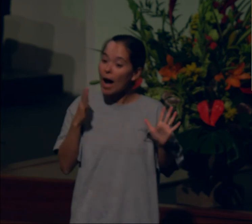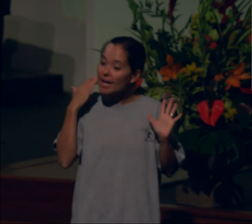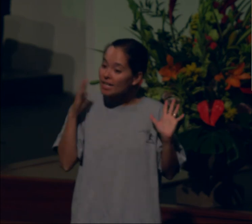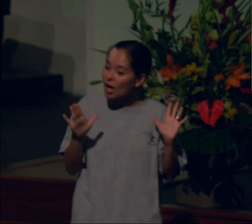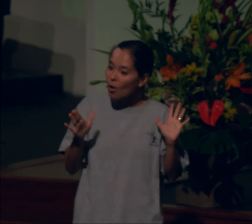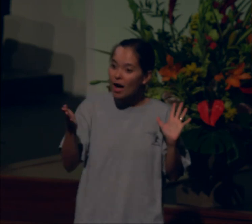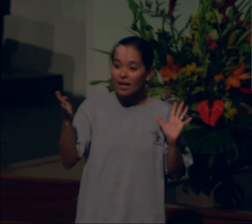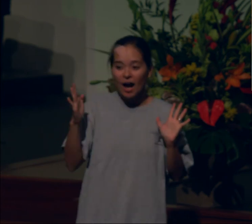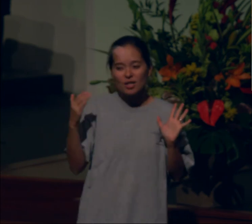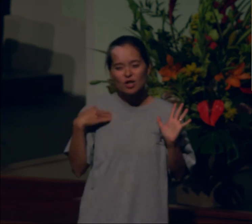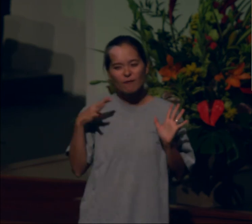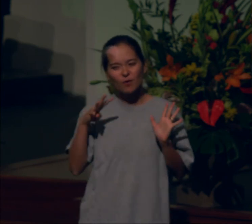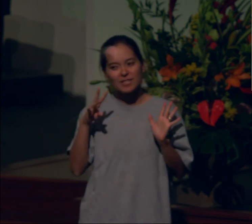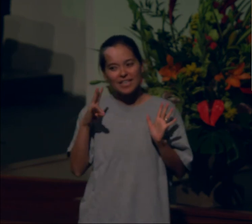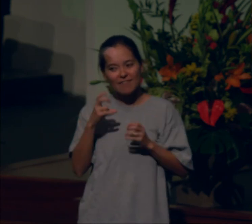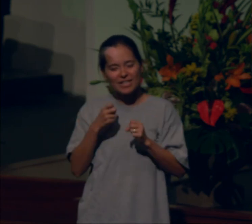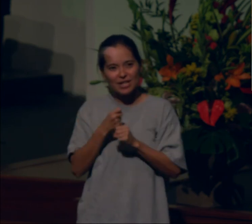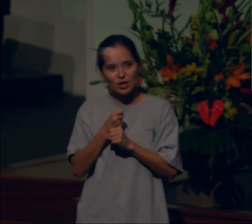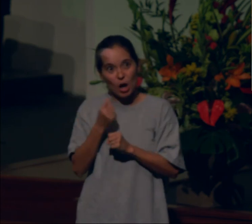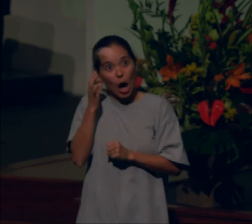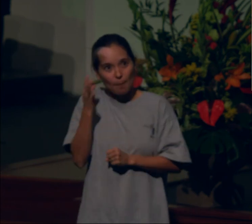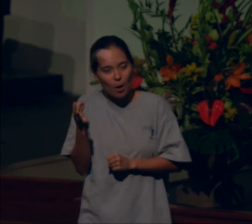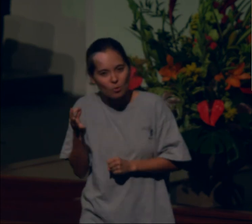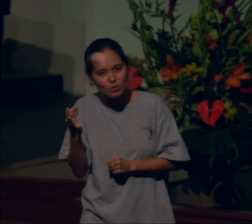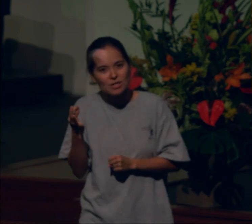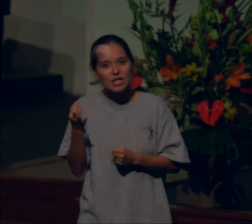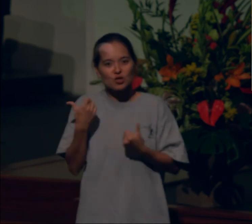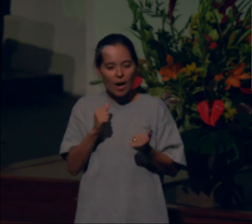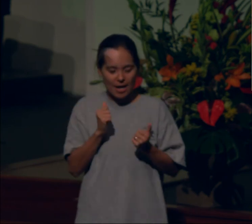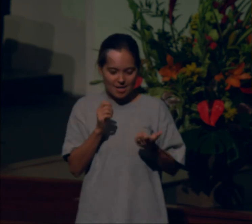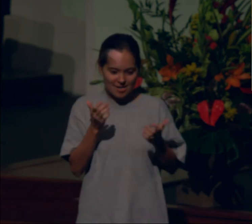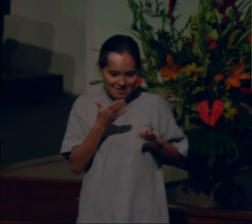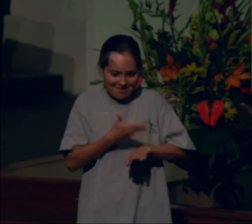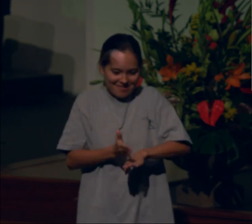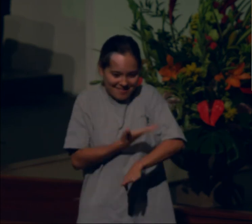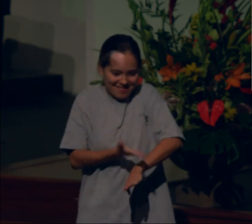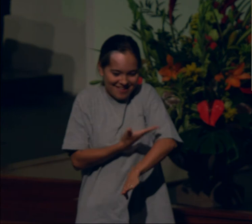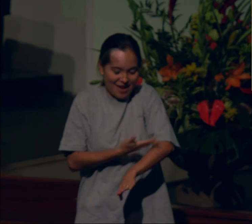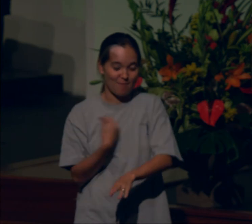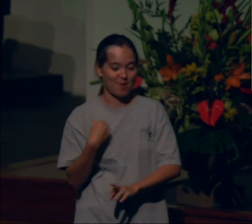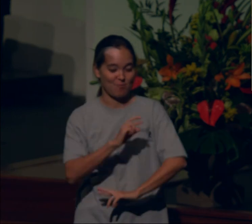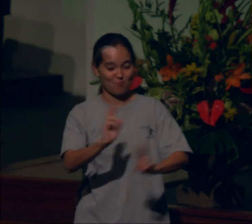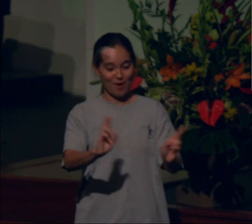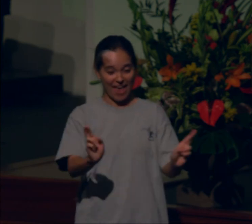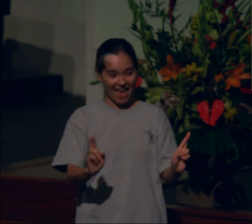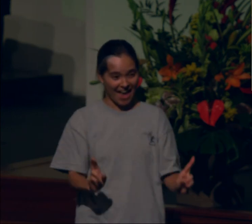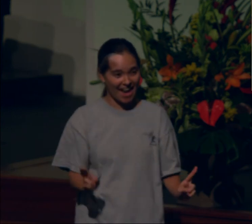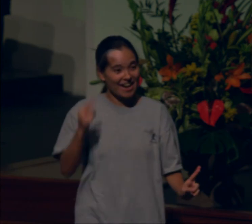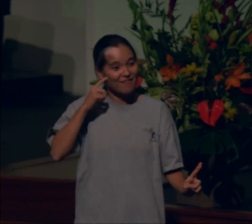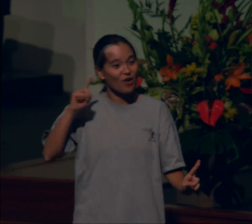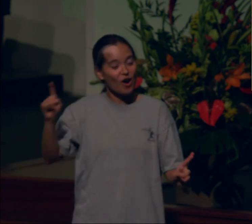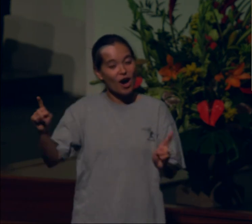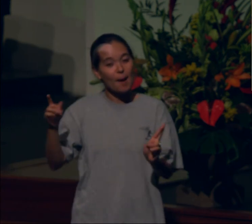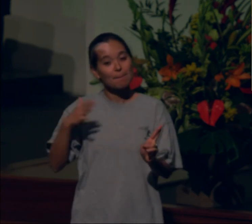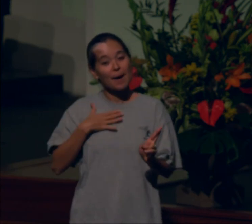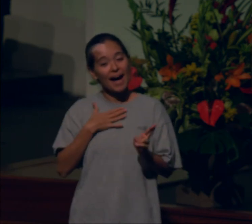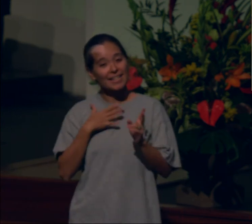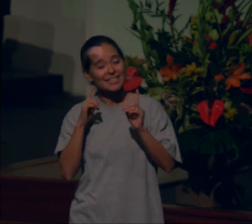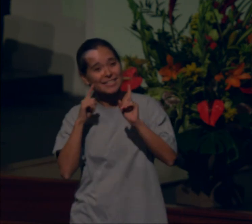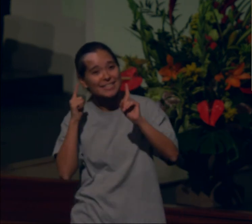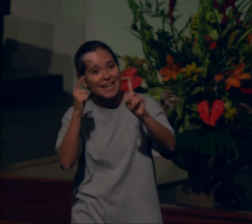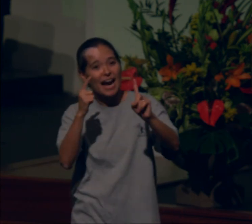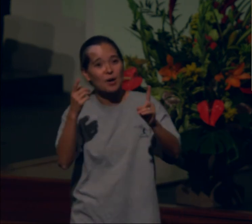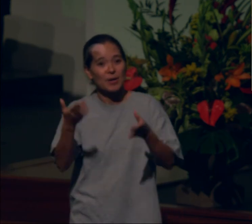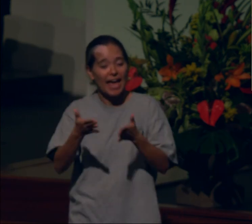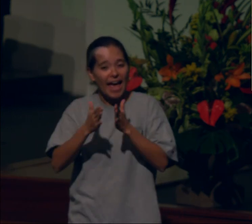took 47 years almost trying to get me whittled down because my desire and what I asked God